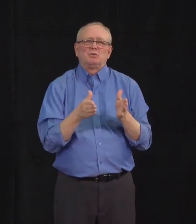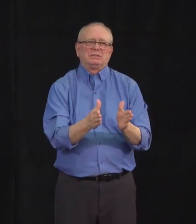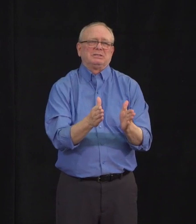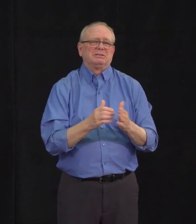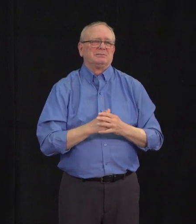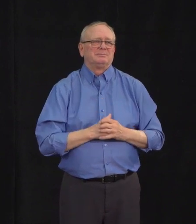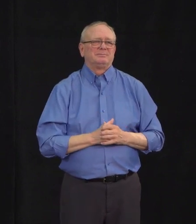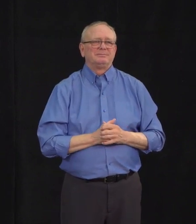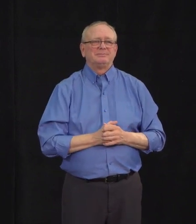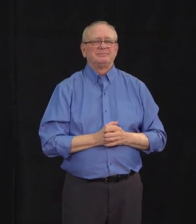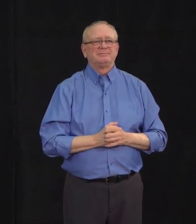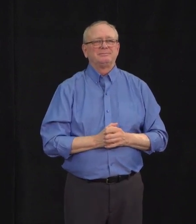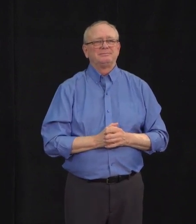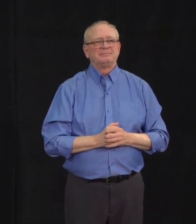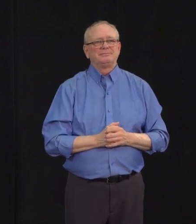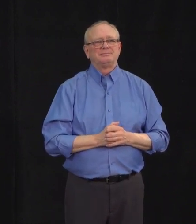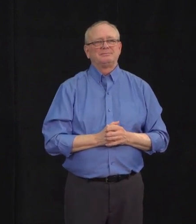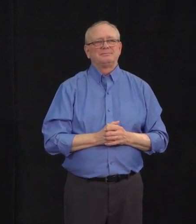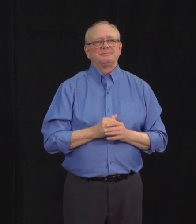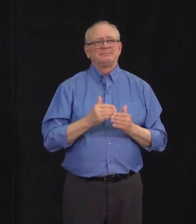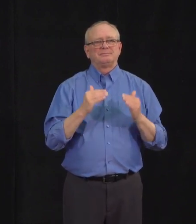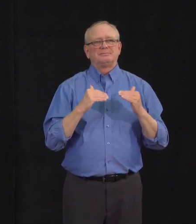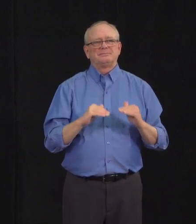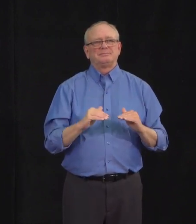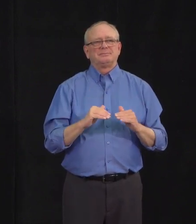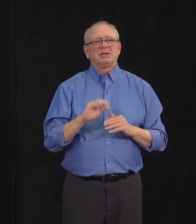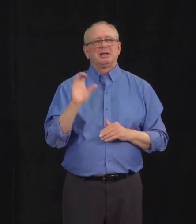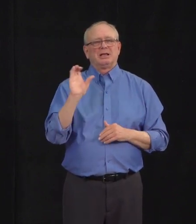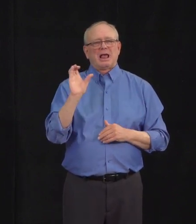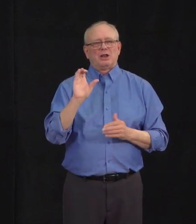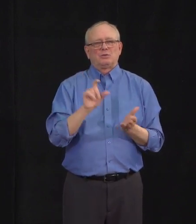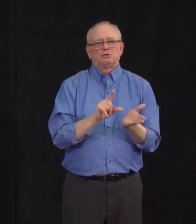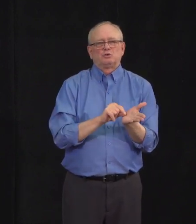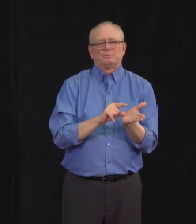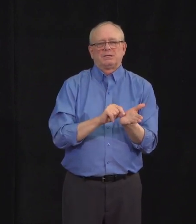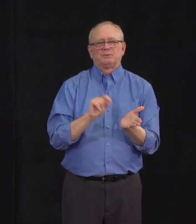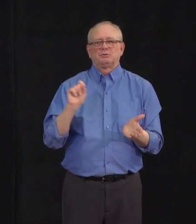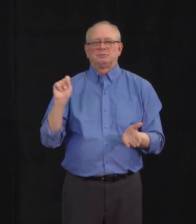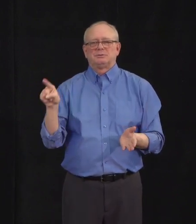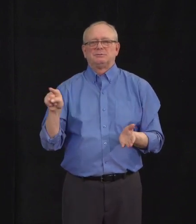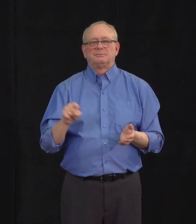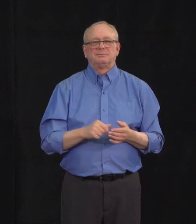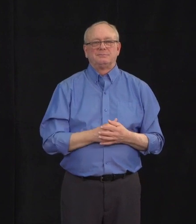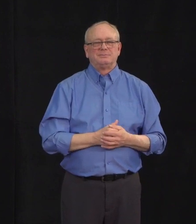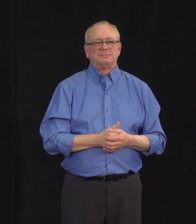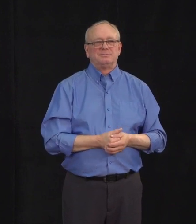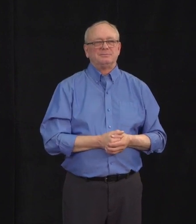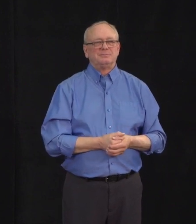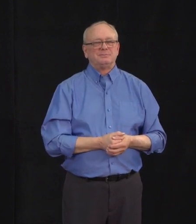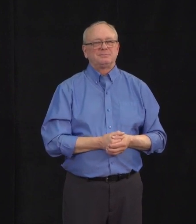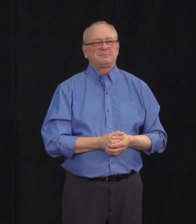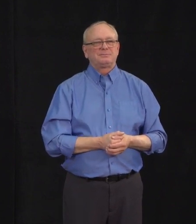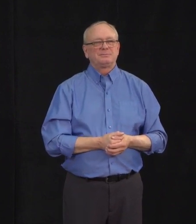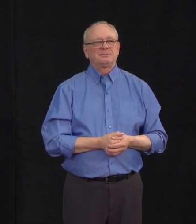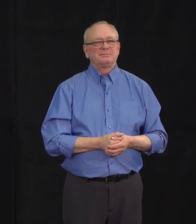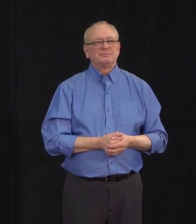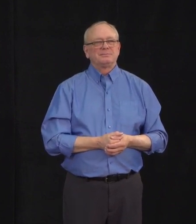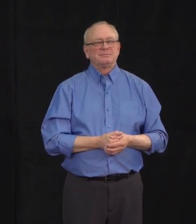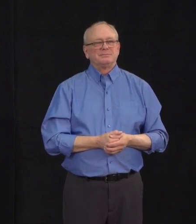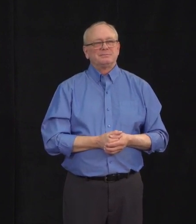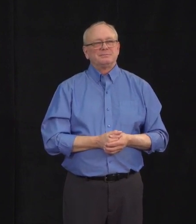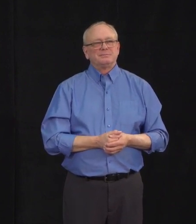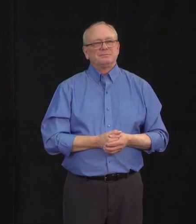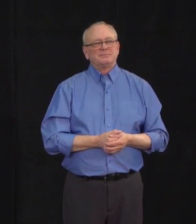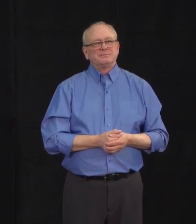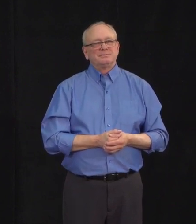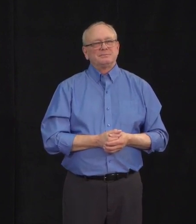Next is Jason Herring with the Calgary Herald. Go ahead, Jason. Hi there, Dr. Hinshaw. We're evidently doing